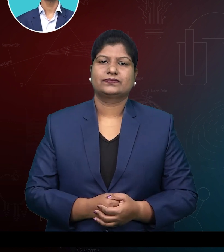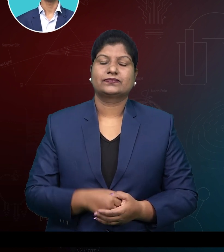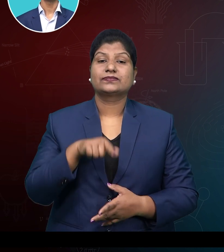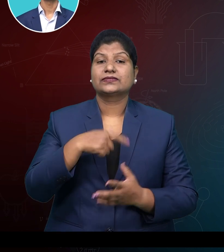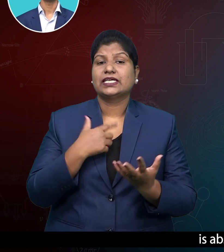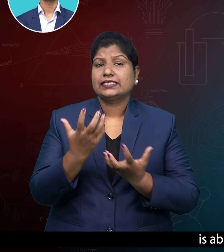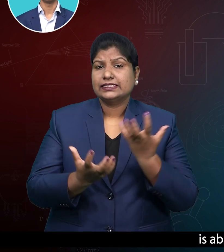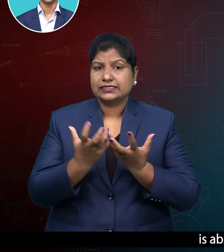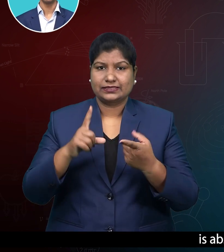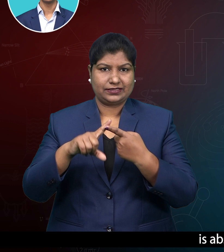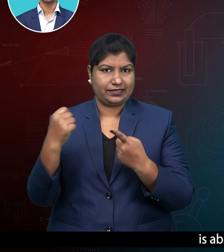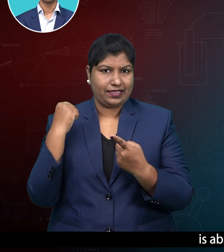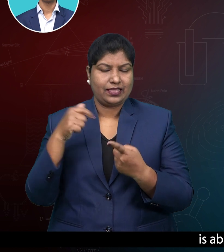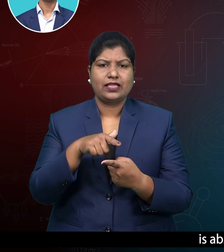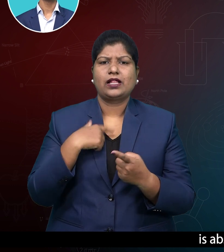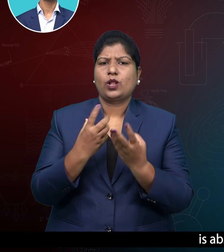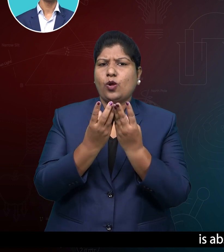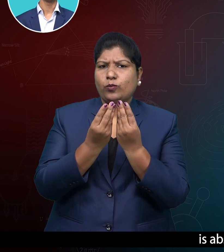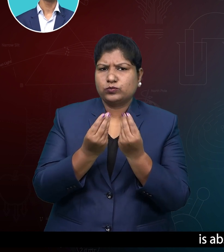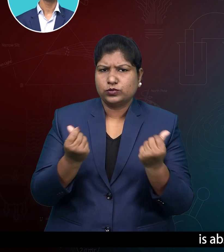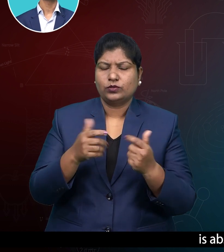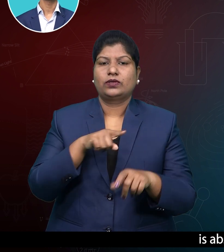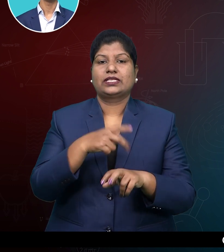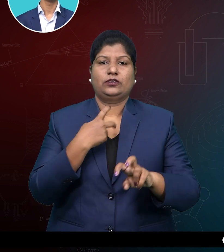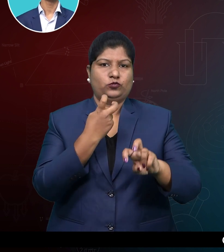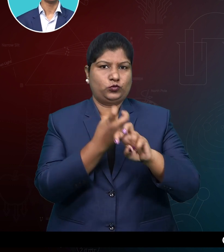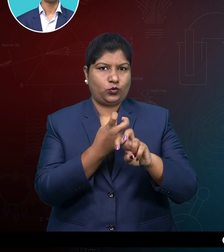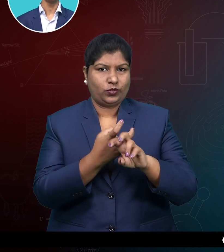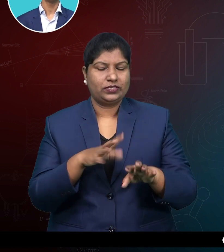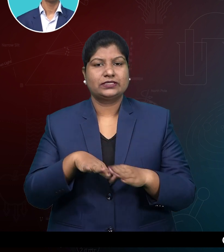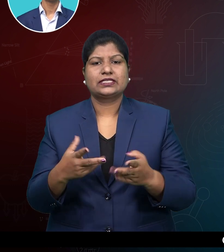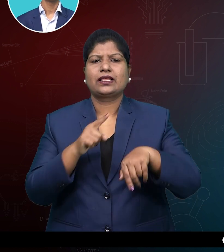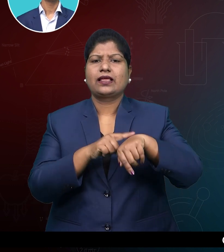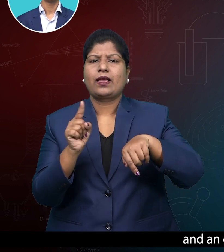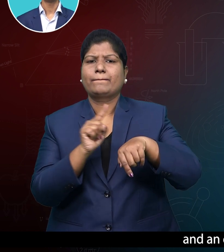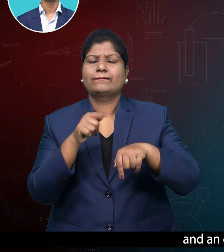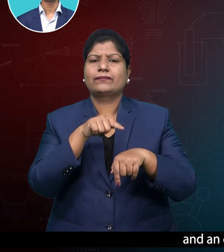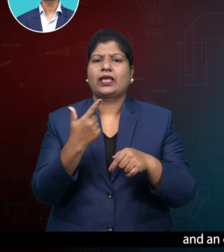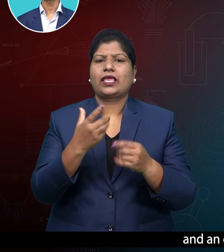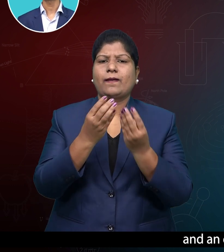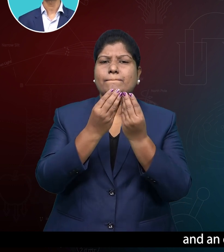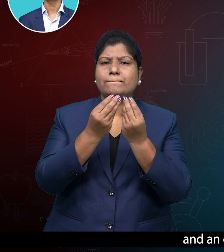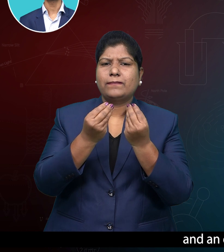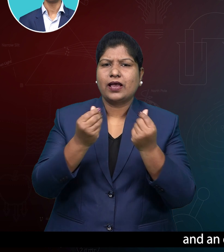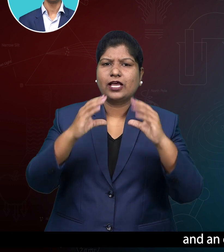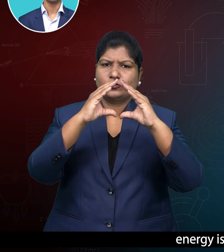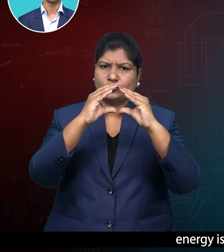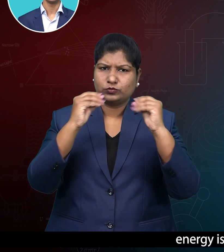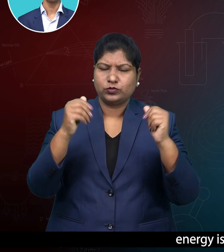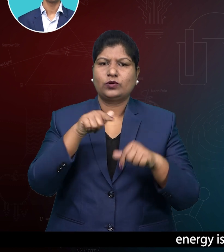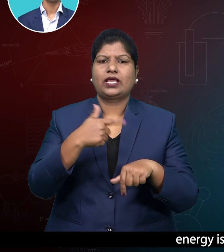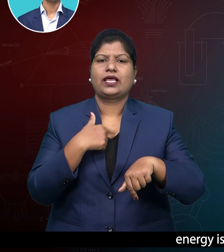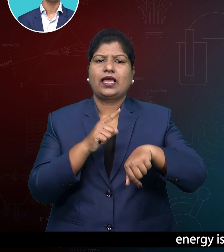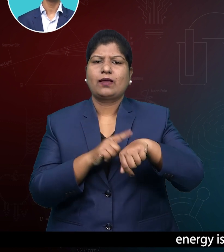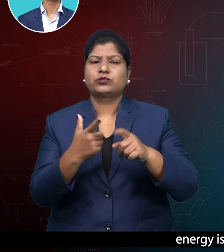Heat energy is absorbed by the solid during melting, and an equal amount of heat